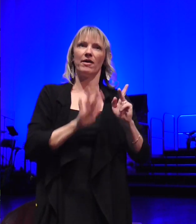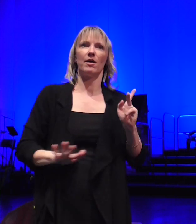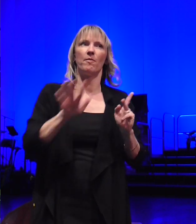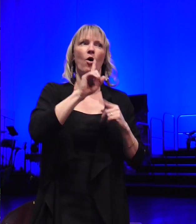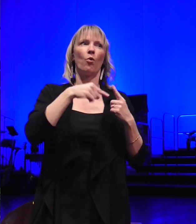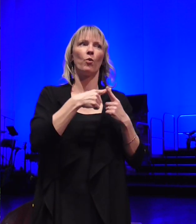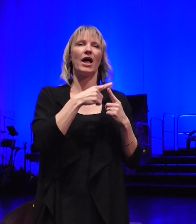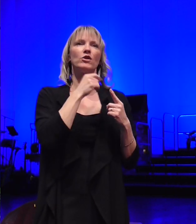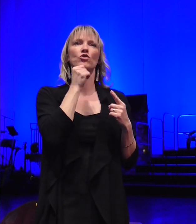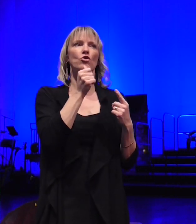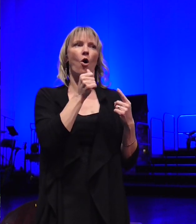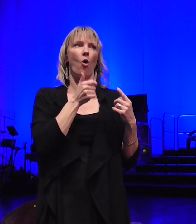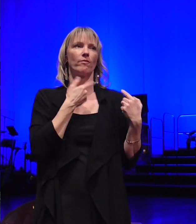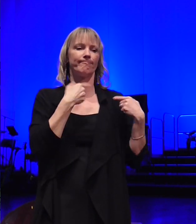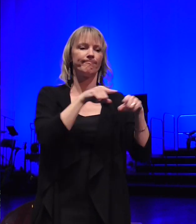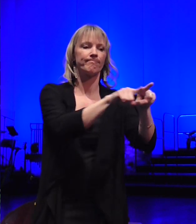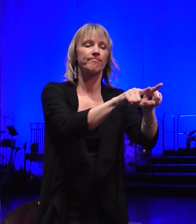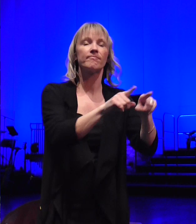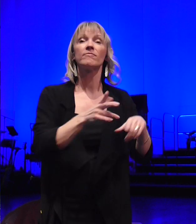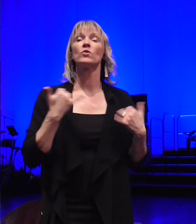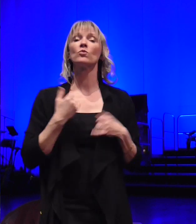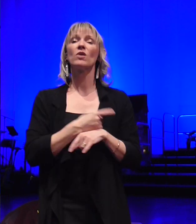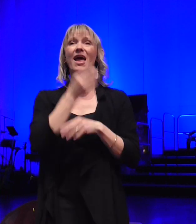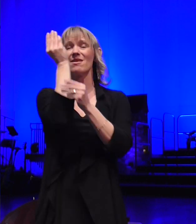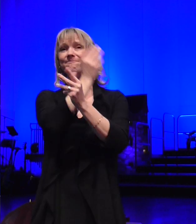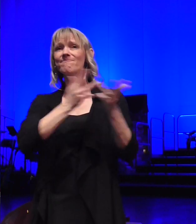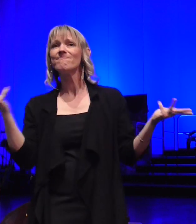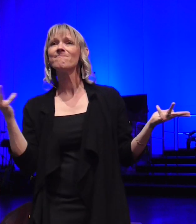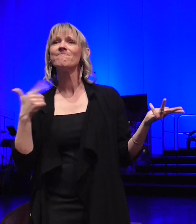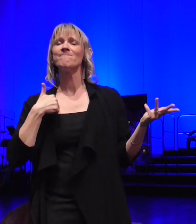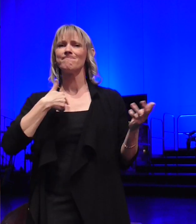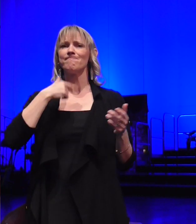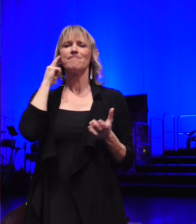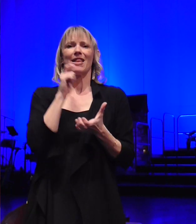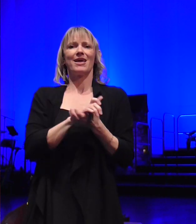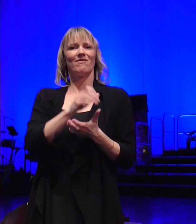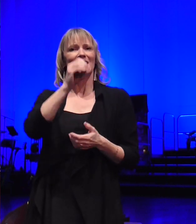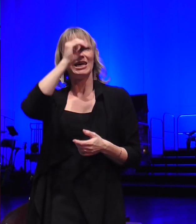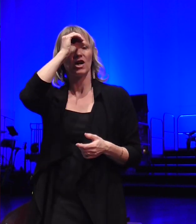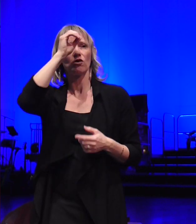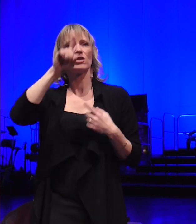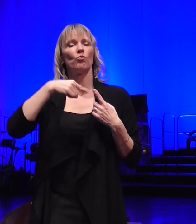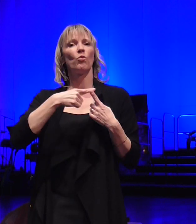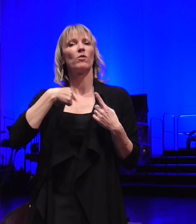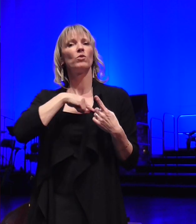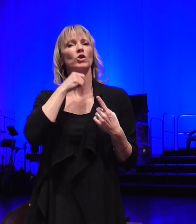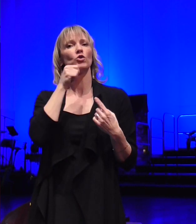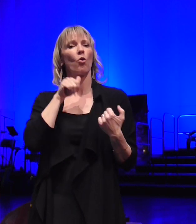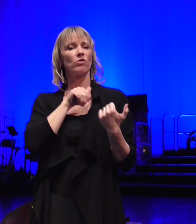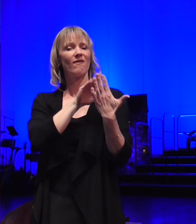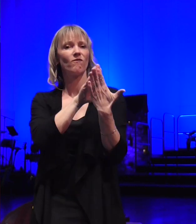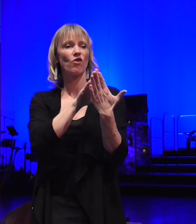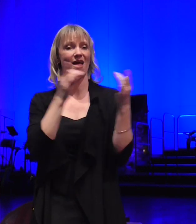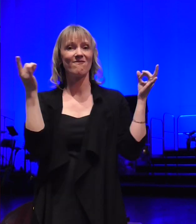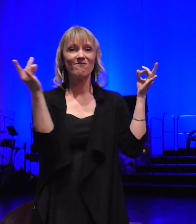place to it. And I would argue today that it is ignorance when we don't confront